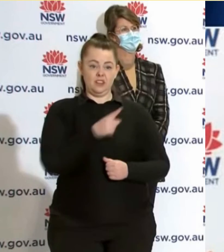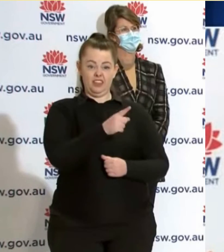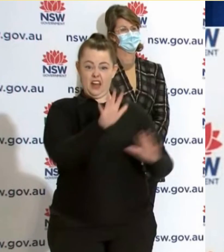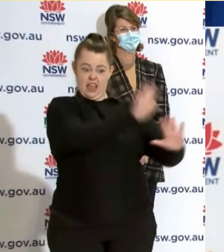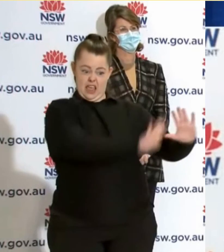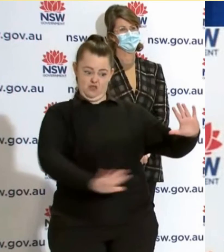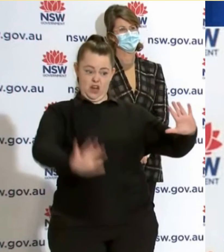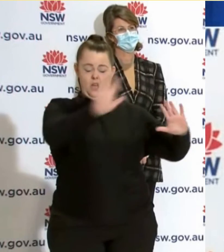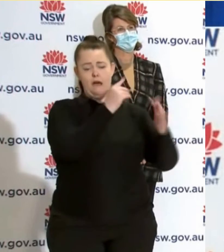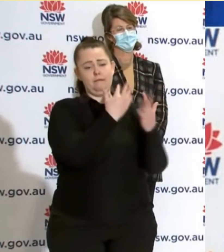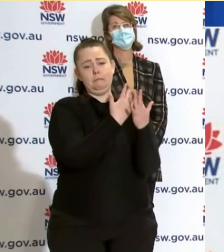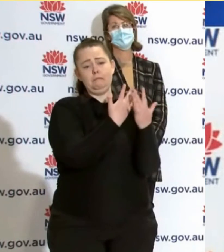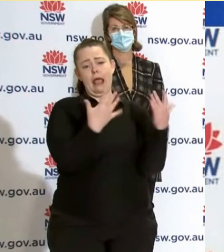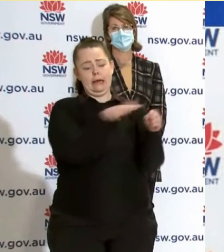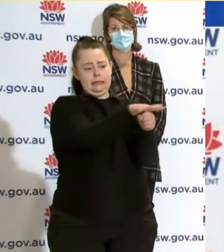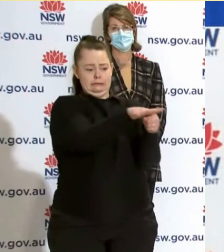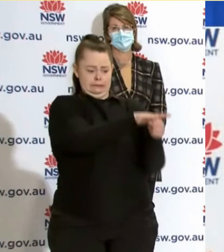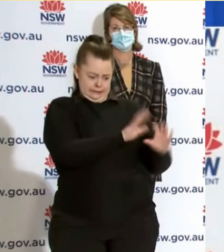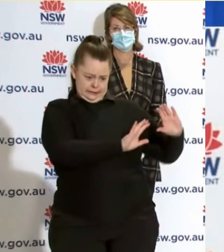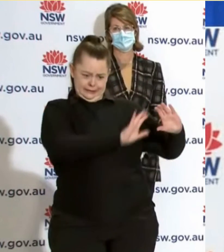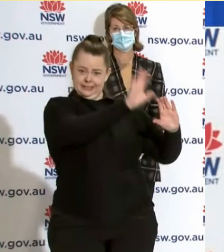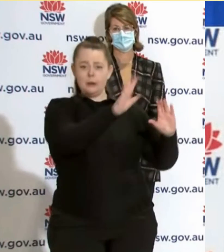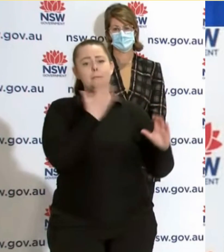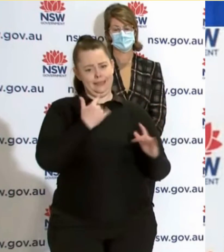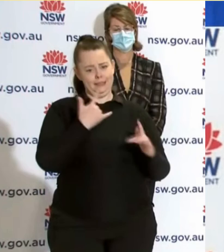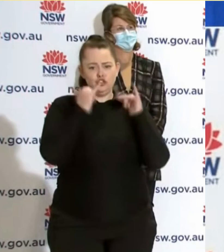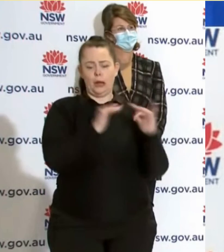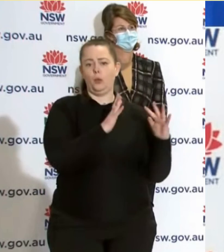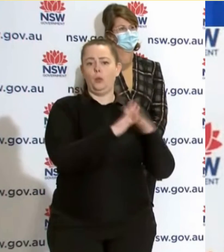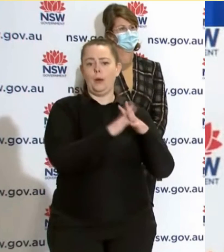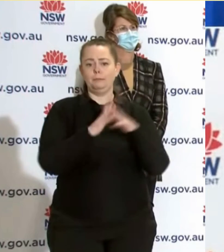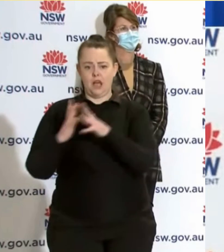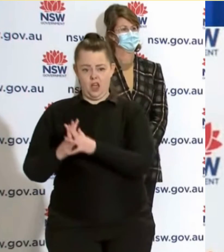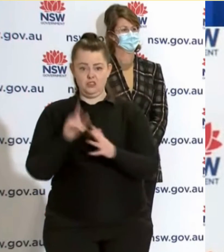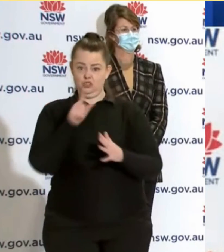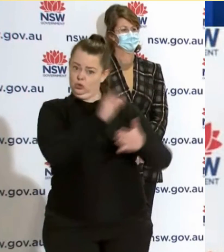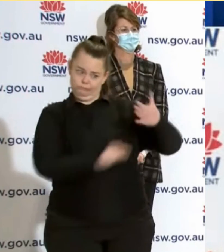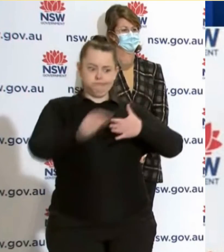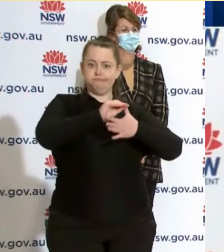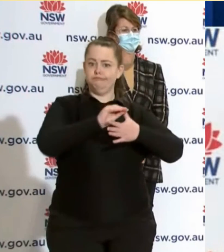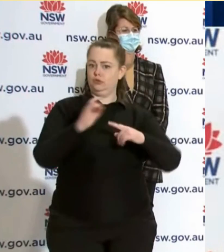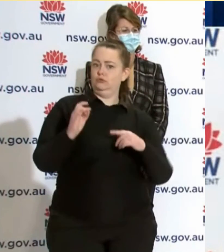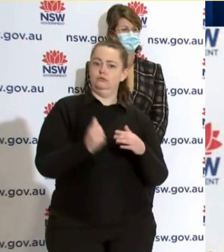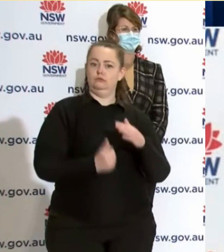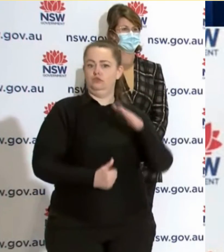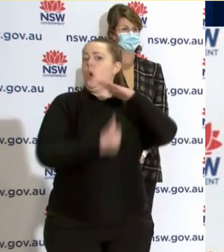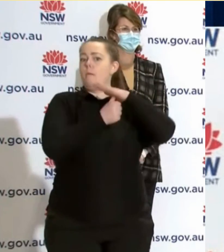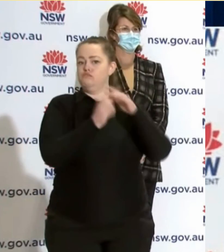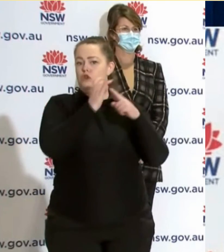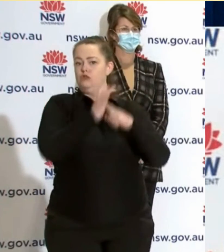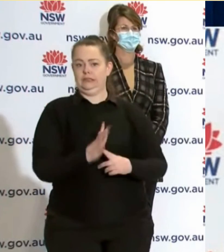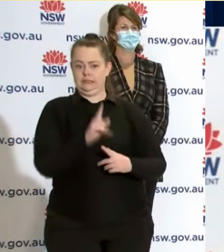mentioned, please get on newsouthwales.gov.au. You have priority vaccination. So anybody between the ages of 16 to 39, come forward.